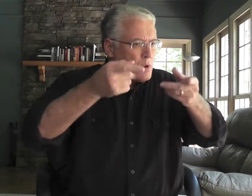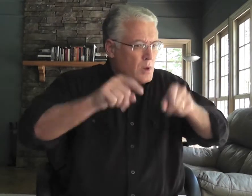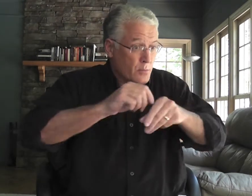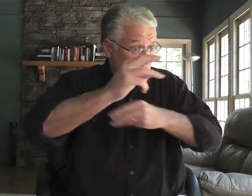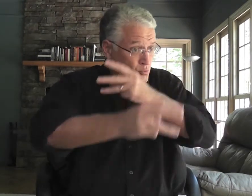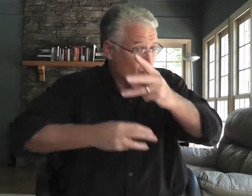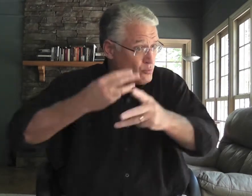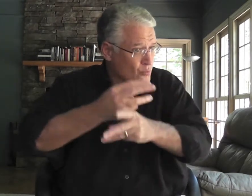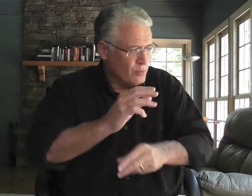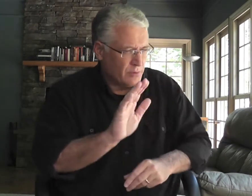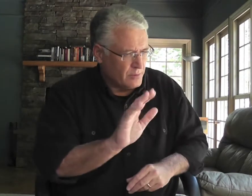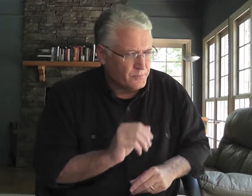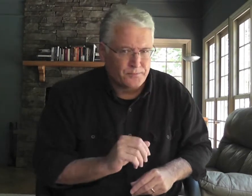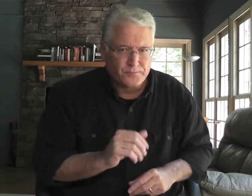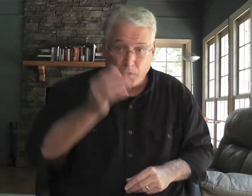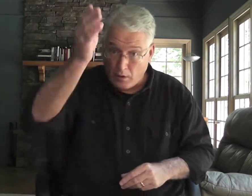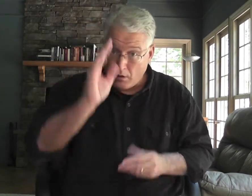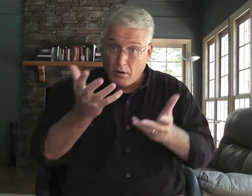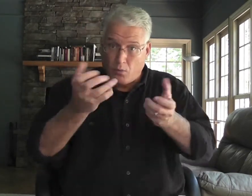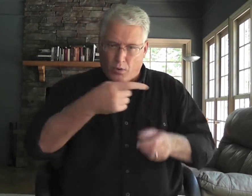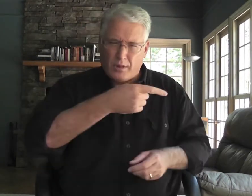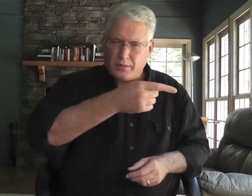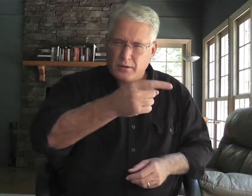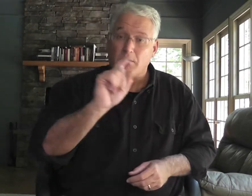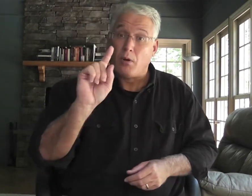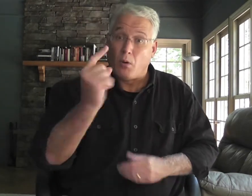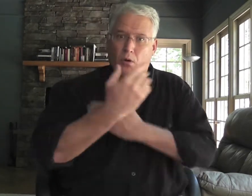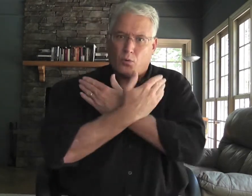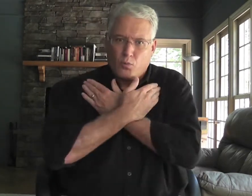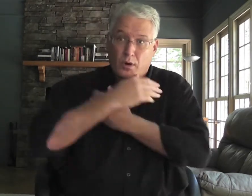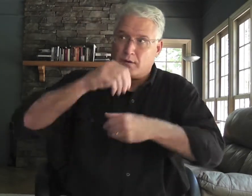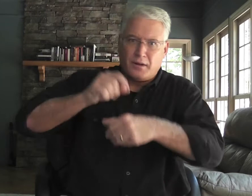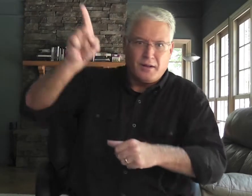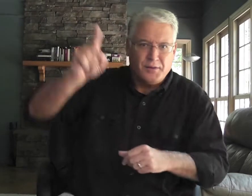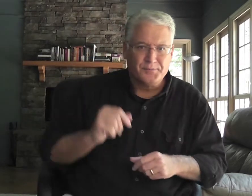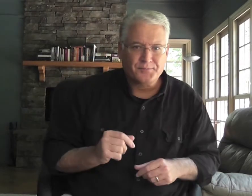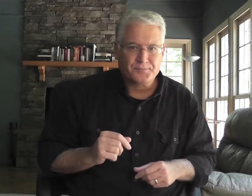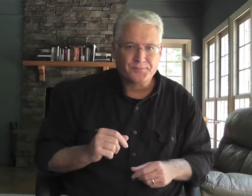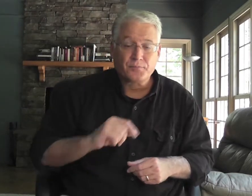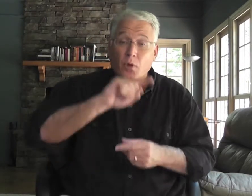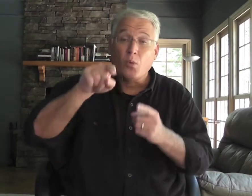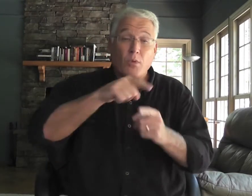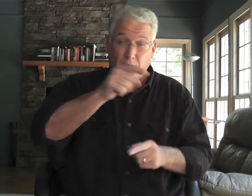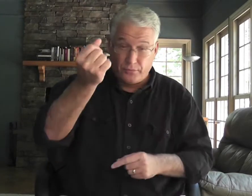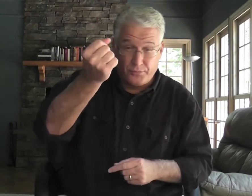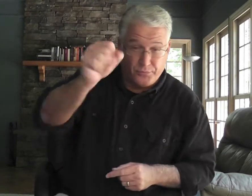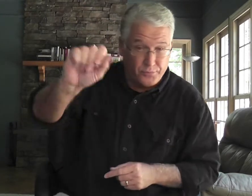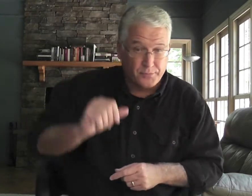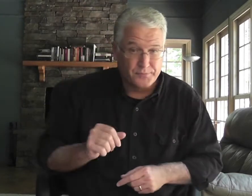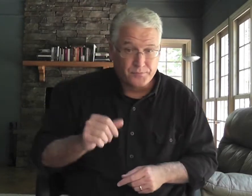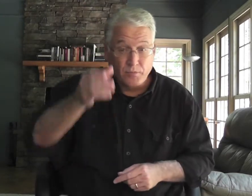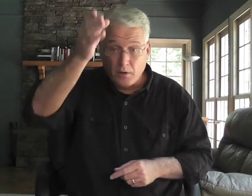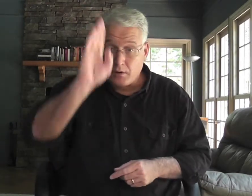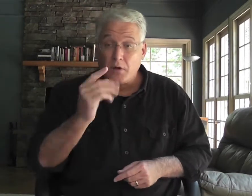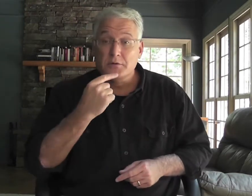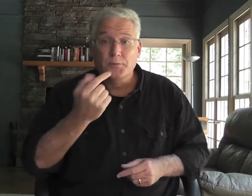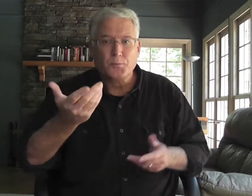No, I don't want you to be concerned about worldly things either. God wanted them to keep the Sabbath for him, but they